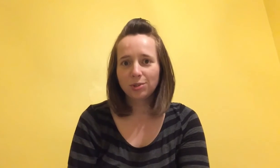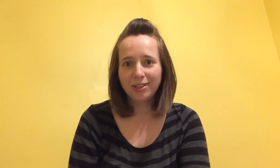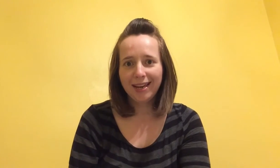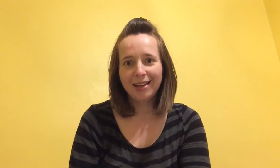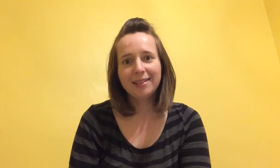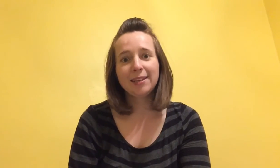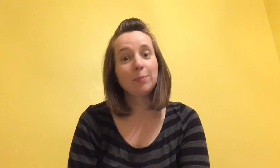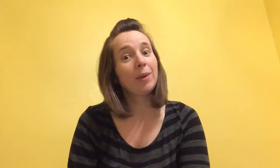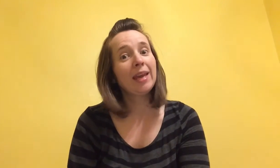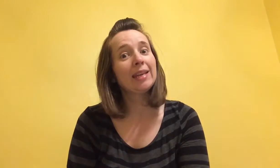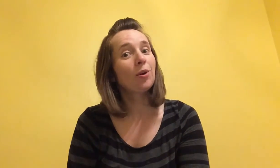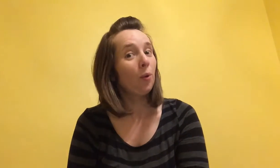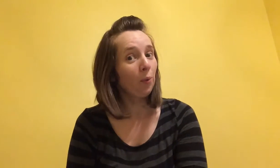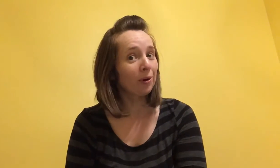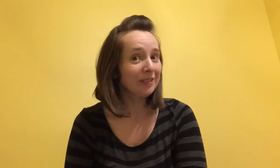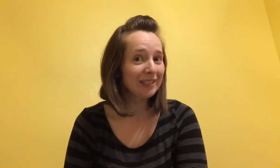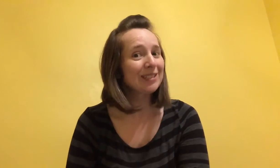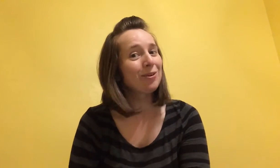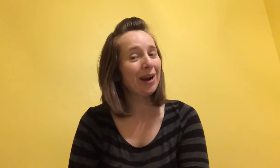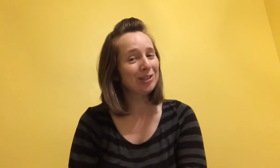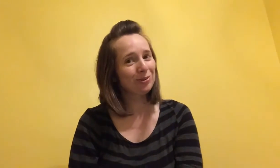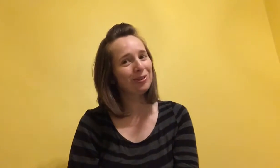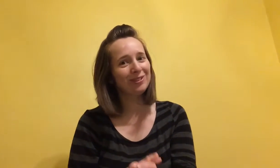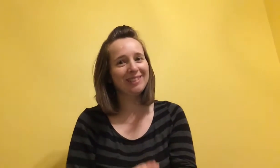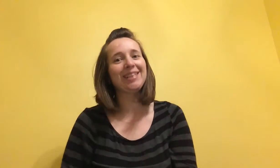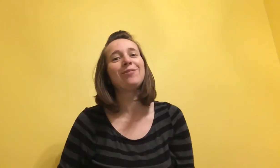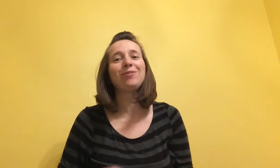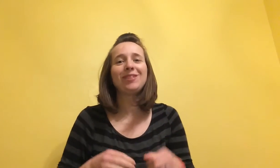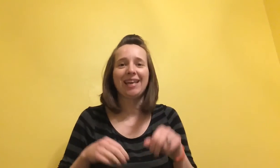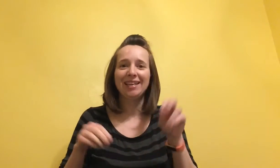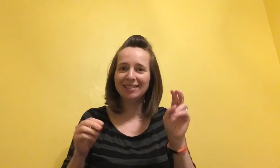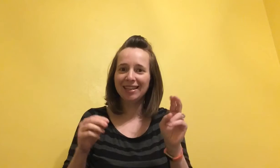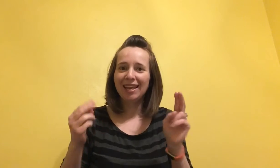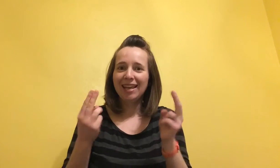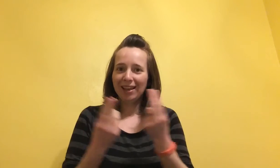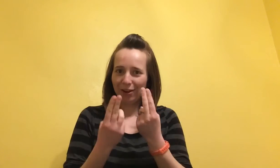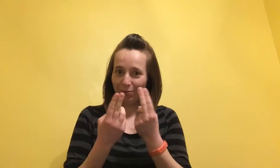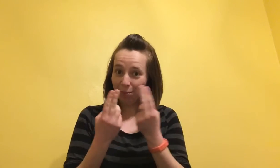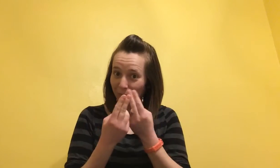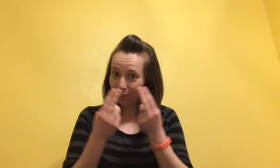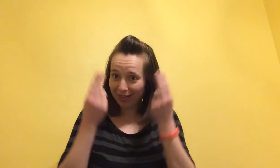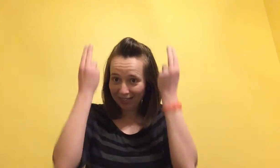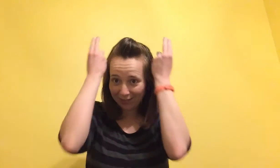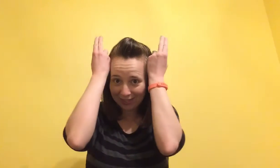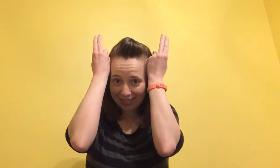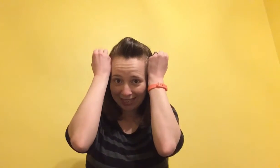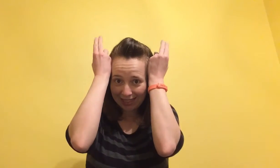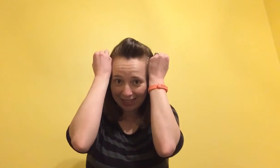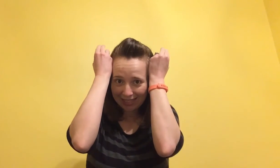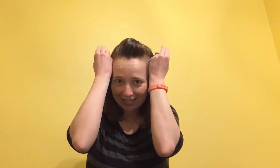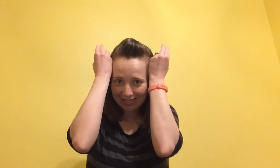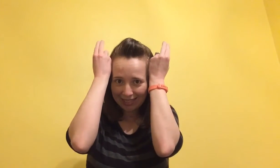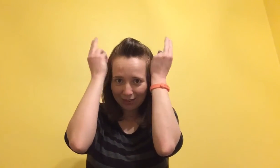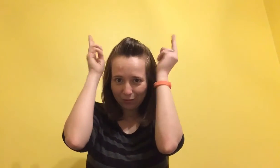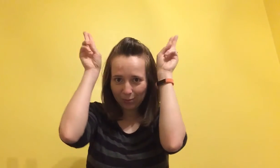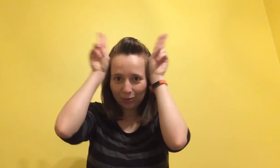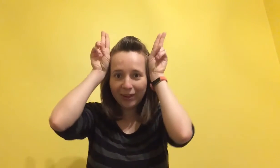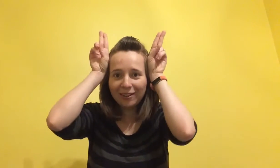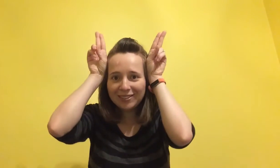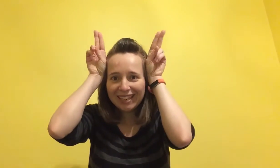she has a pet horse, so I showed her the sign for that. Remember, bunny was like this. Flip it around, and